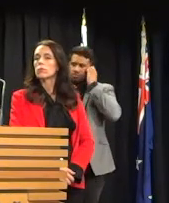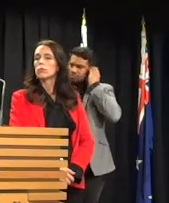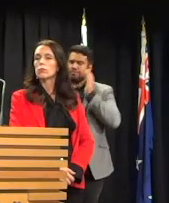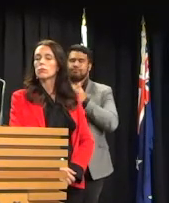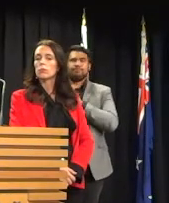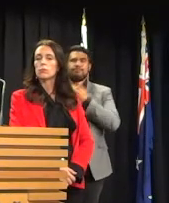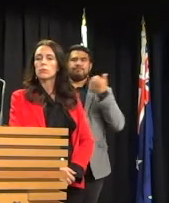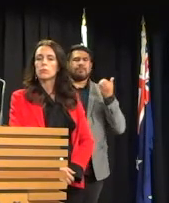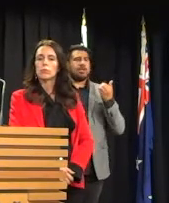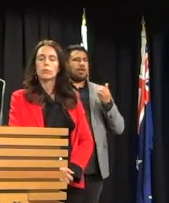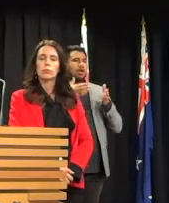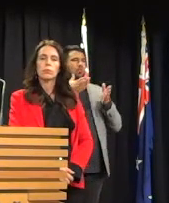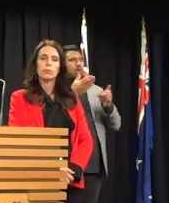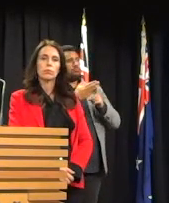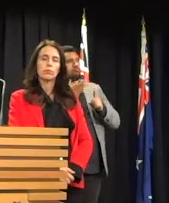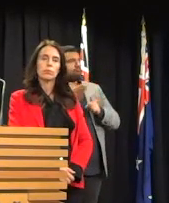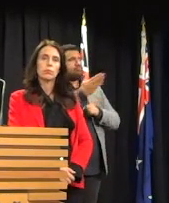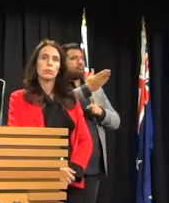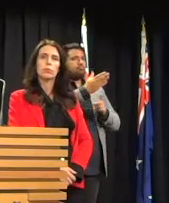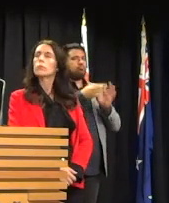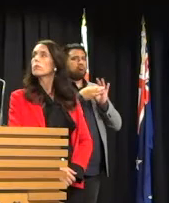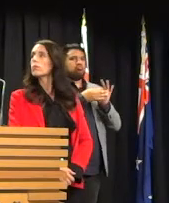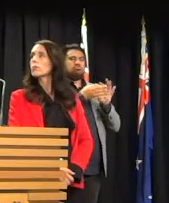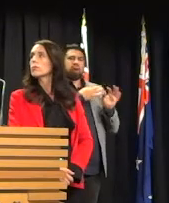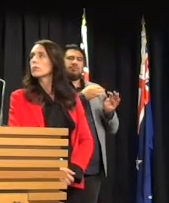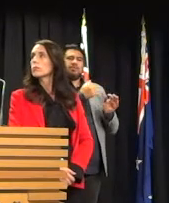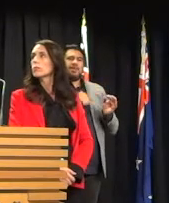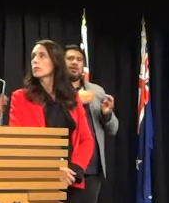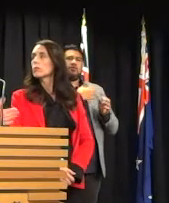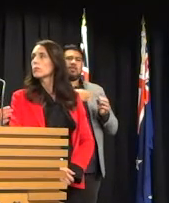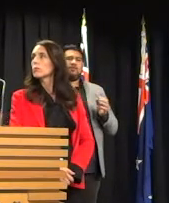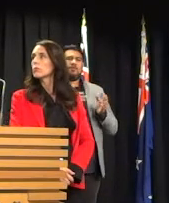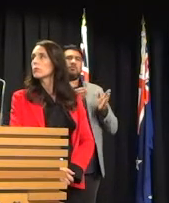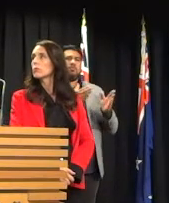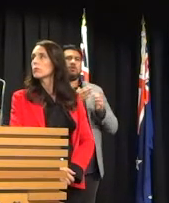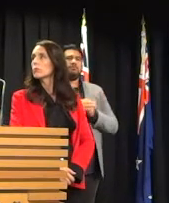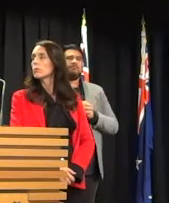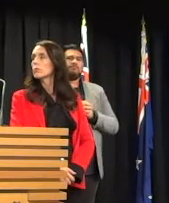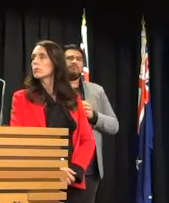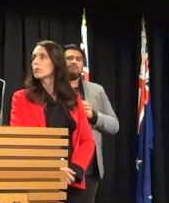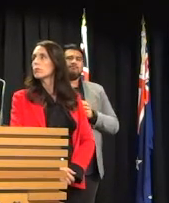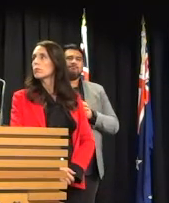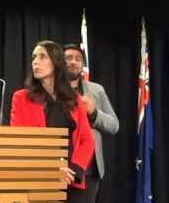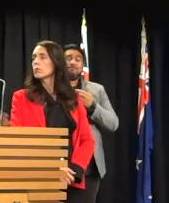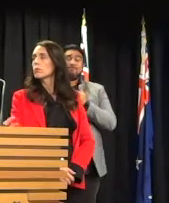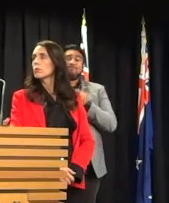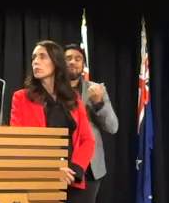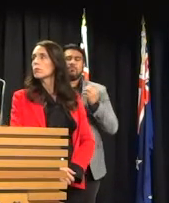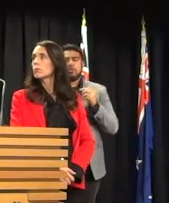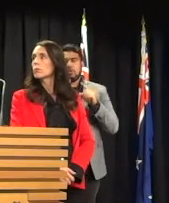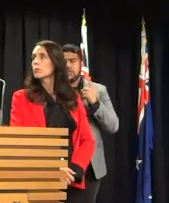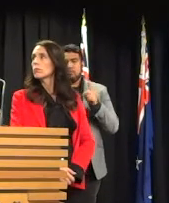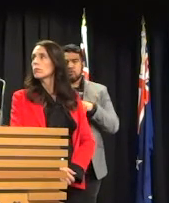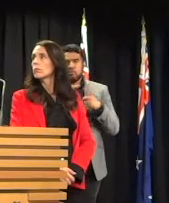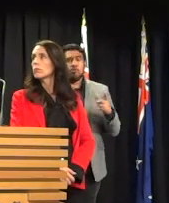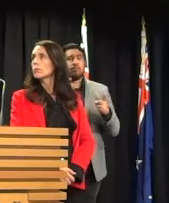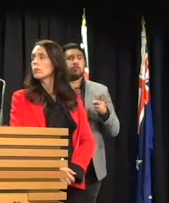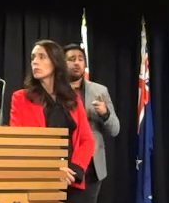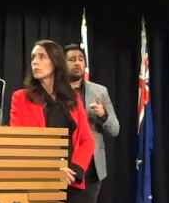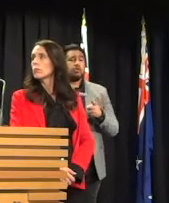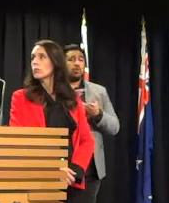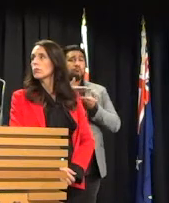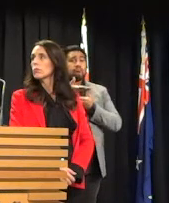as a government and the direction that we want to take. We couldn't disentangle the two, because undoubtedly when we go out and consult about